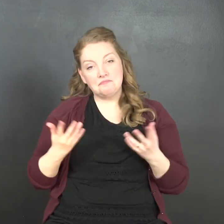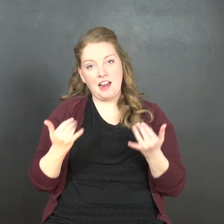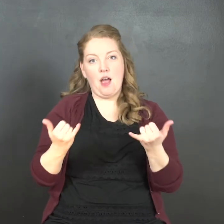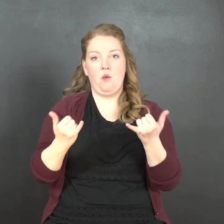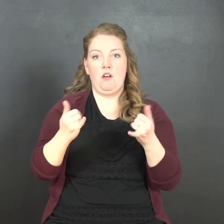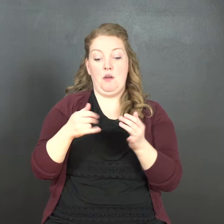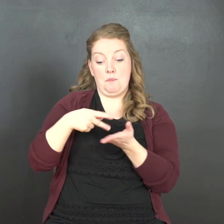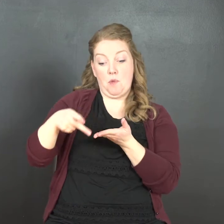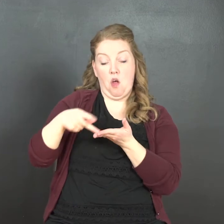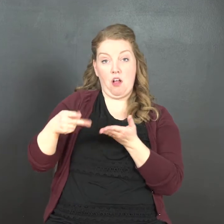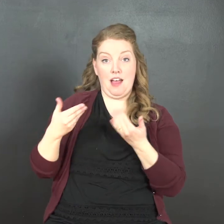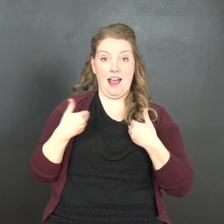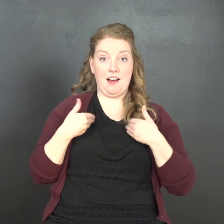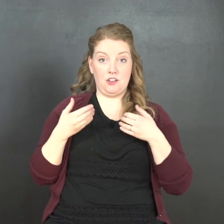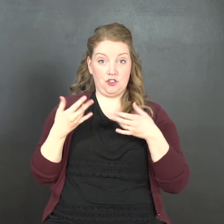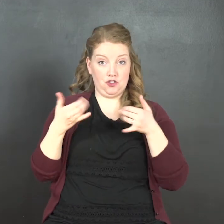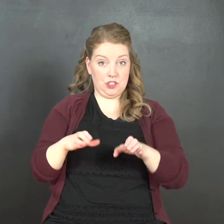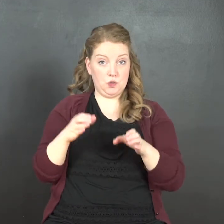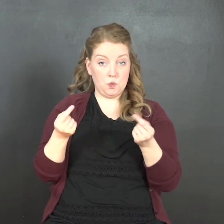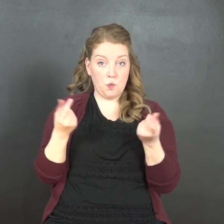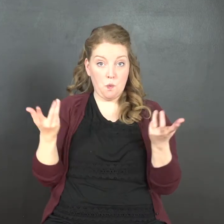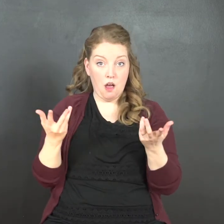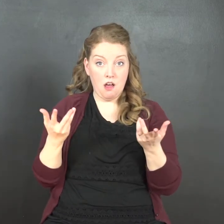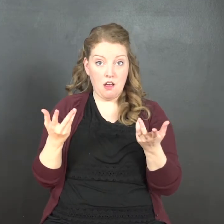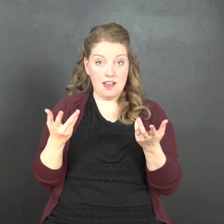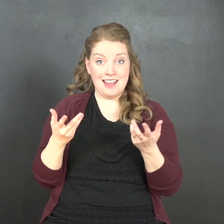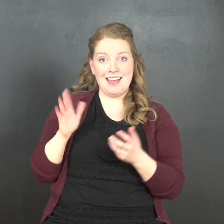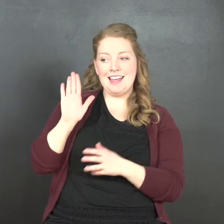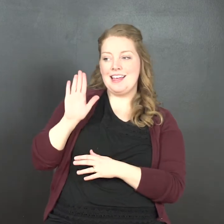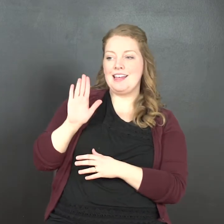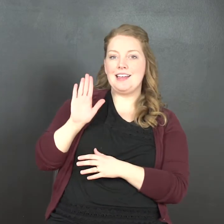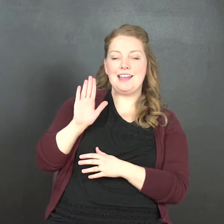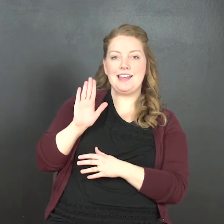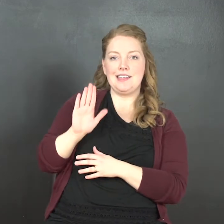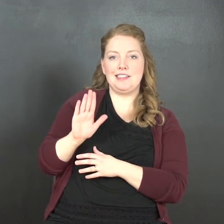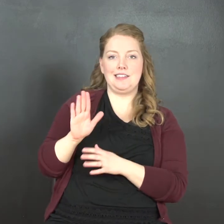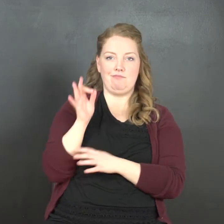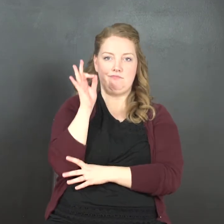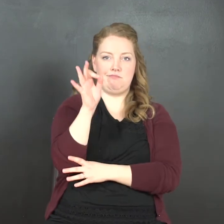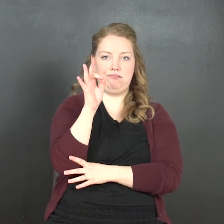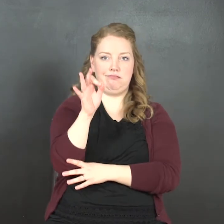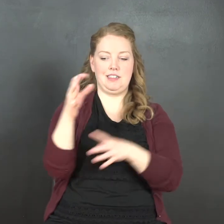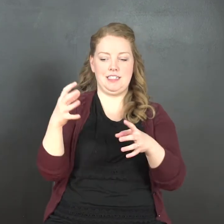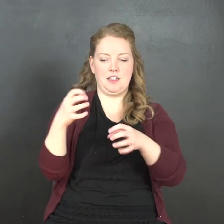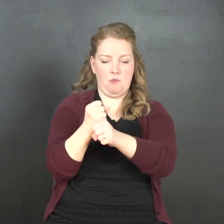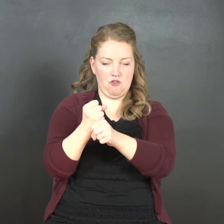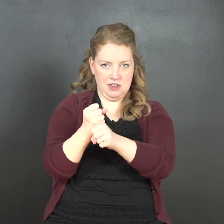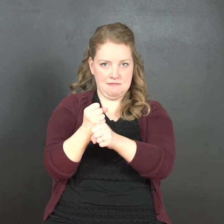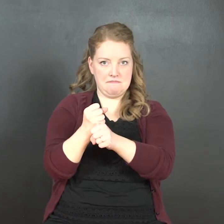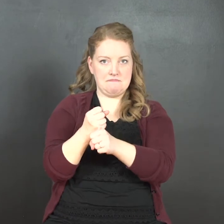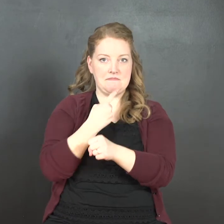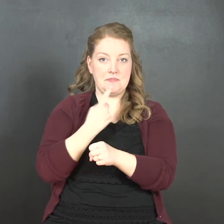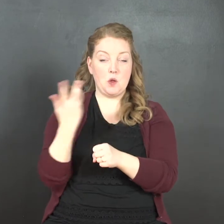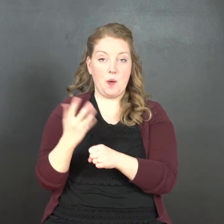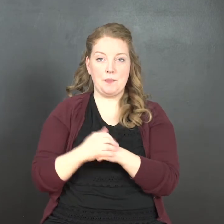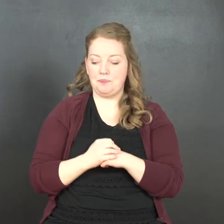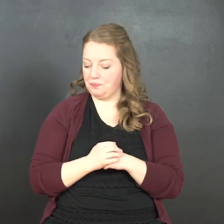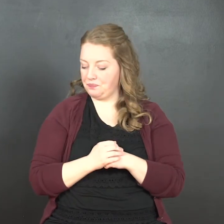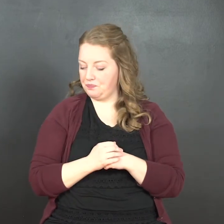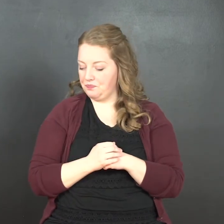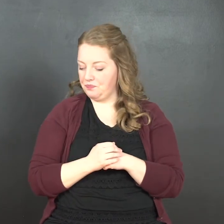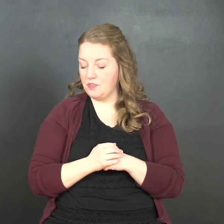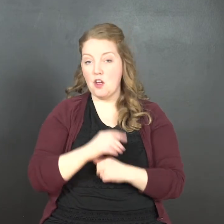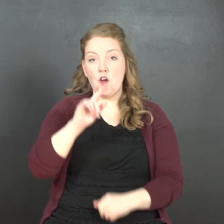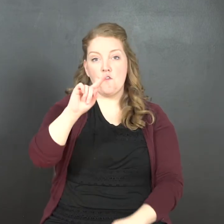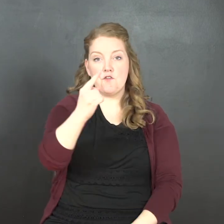summarize his message, here's what he said. It's in our text today. I want you to back up in the text with me. Notice what he says in verse number